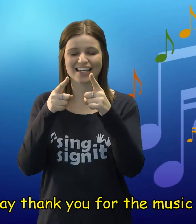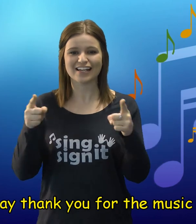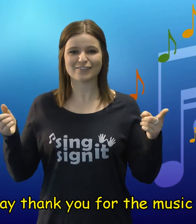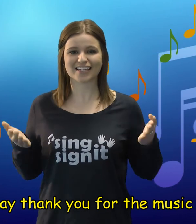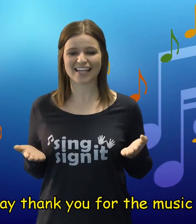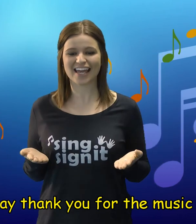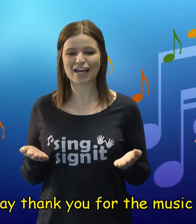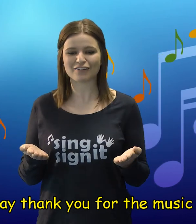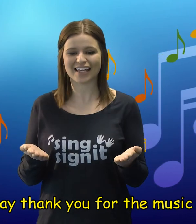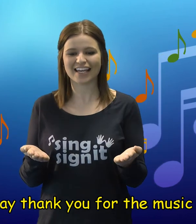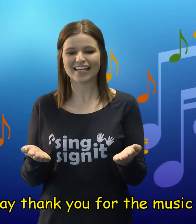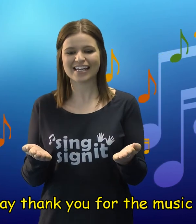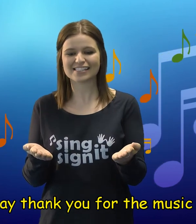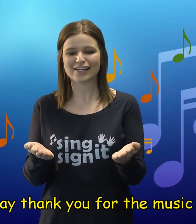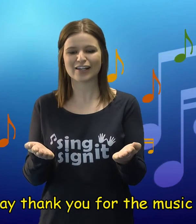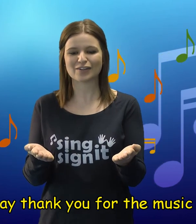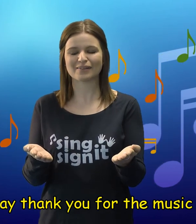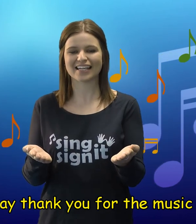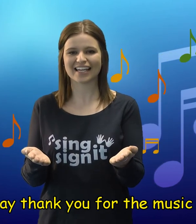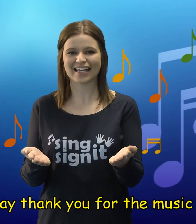for giving it to me.